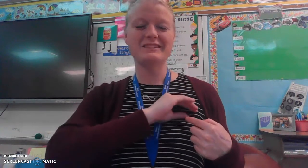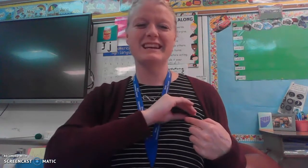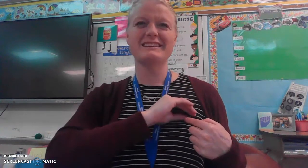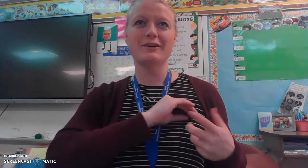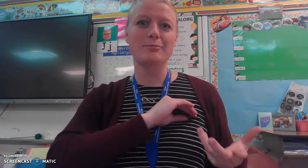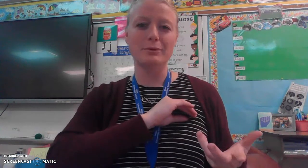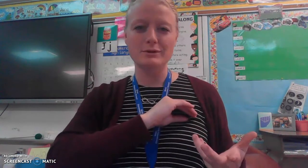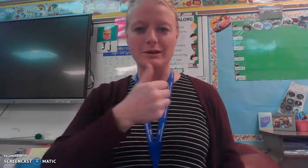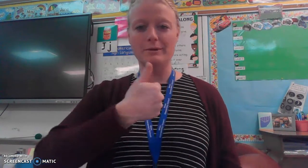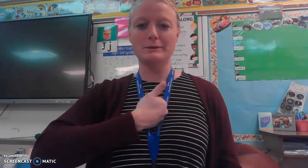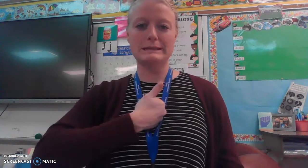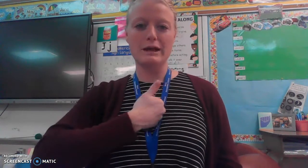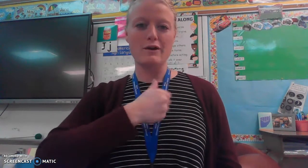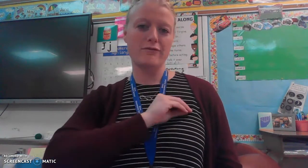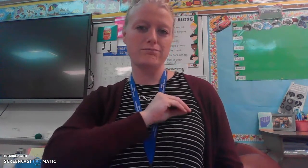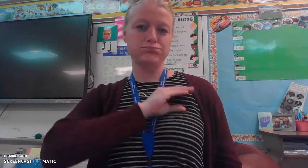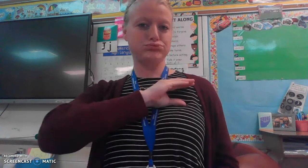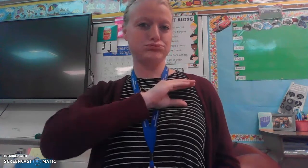it's like a self-boost almost. Self.